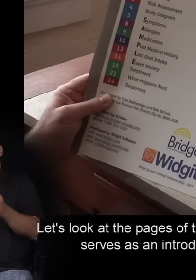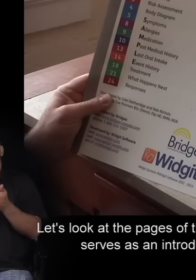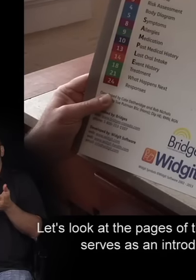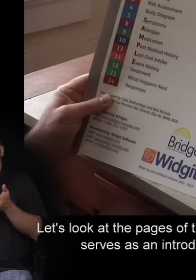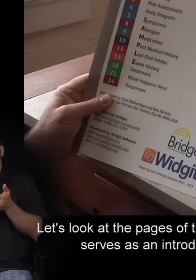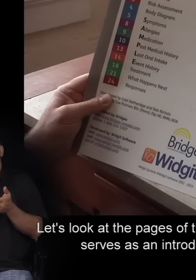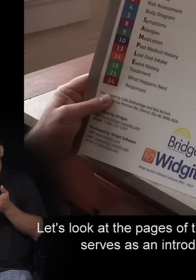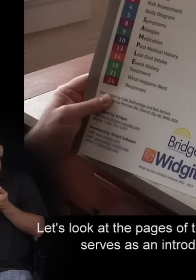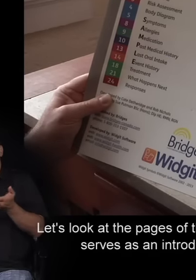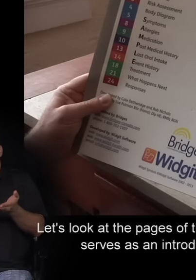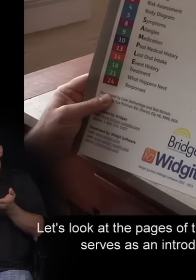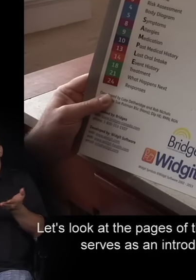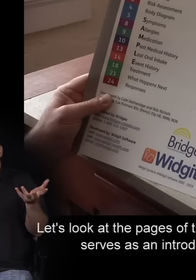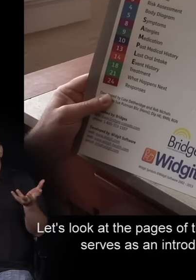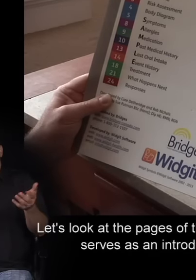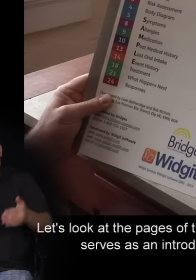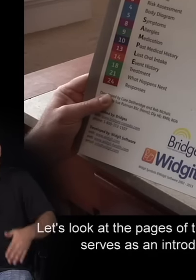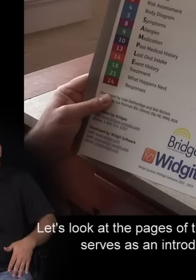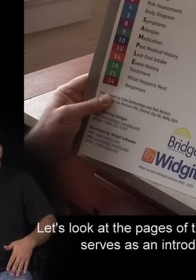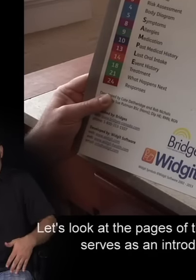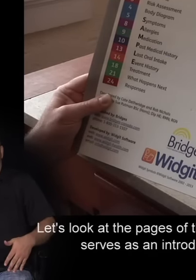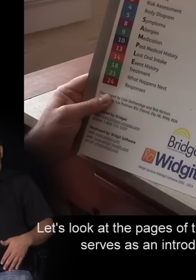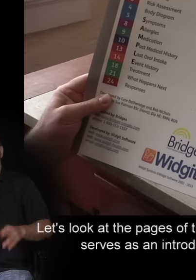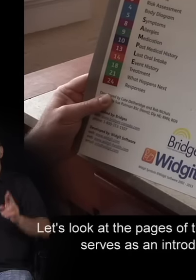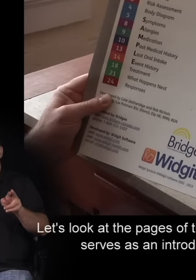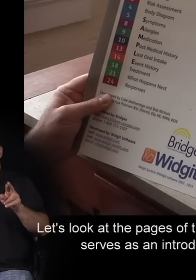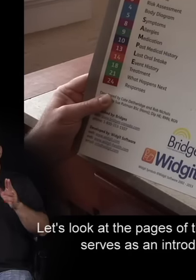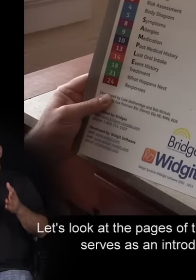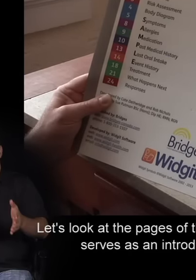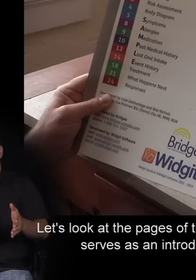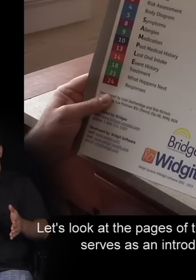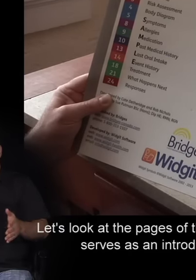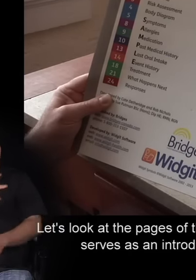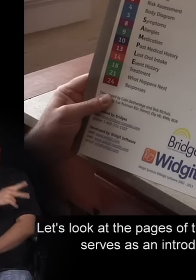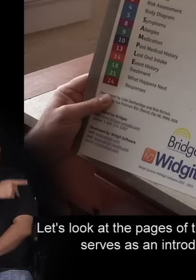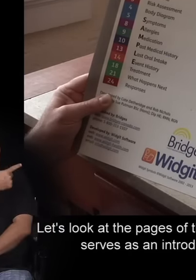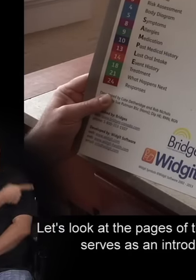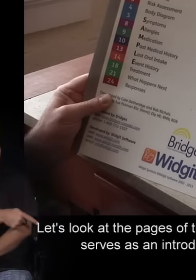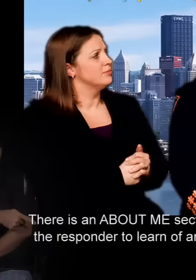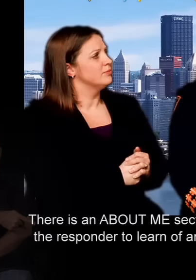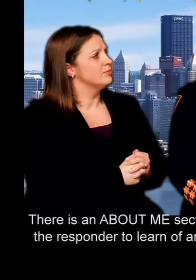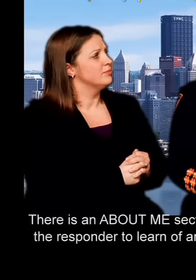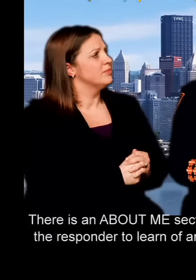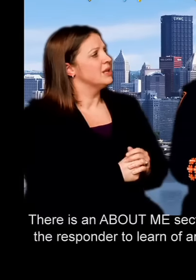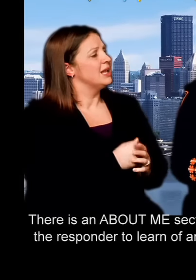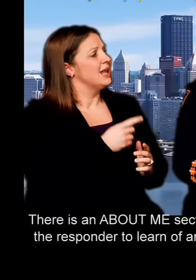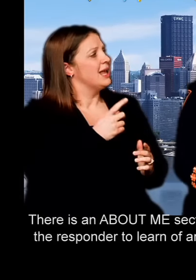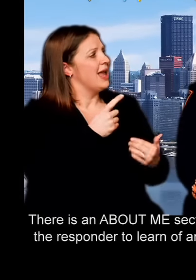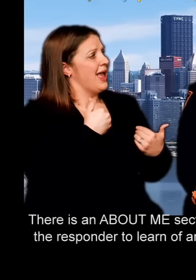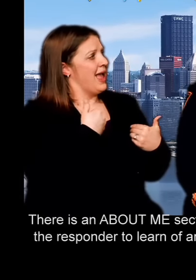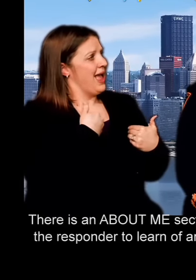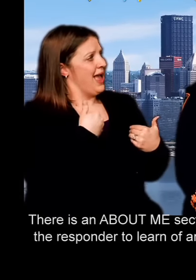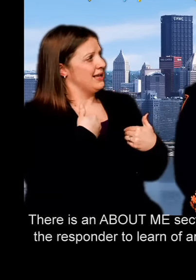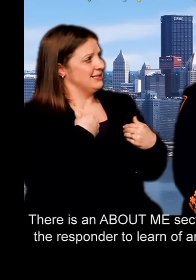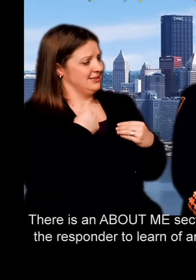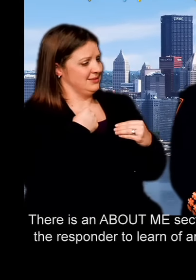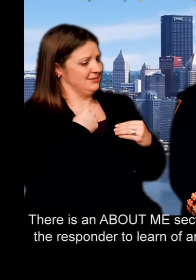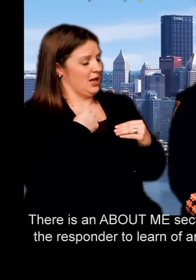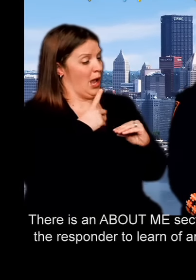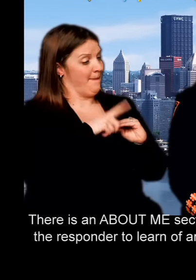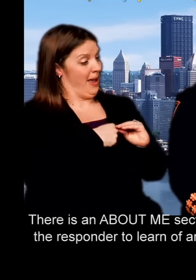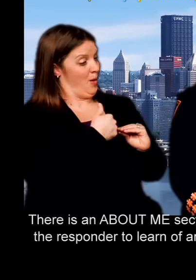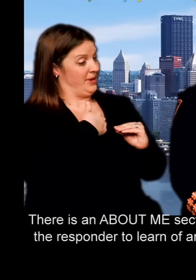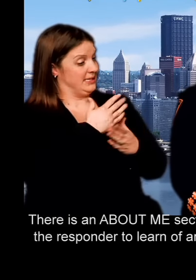first pages serve as an introduction to the responder and to the patient. There is an About Me section,